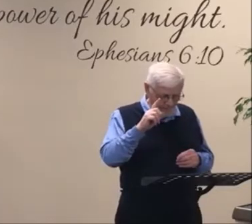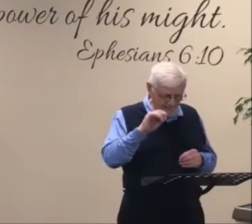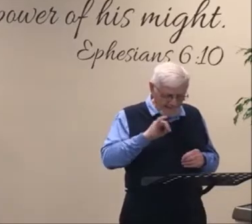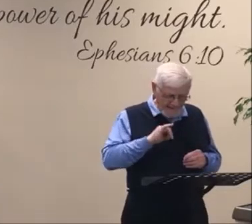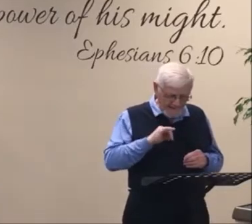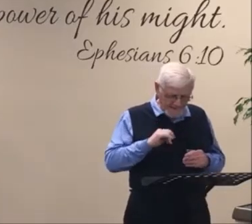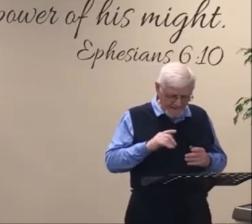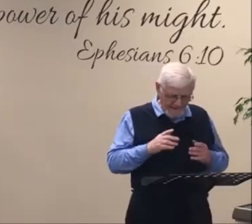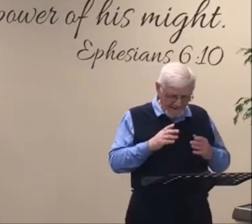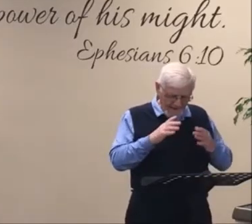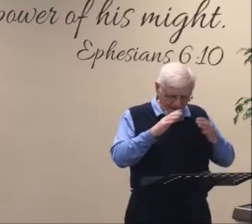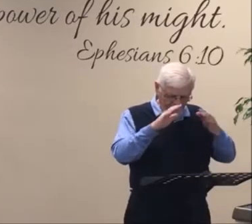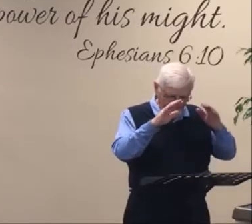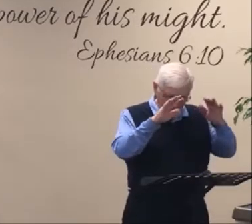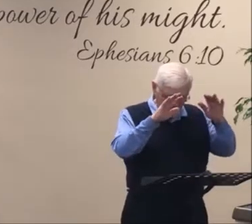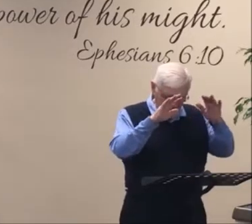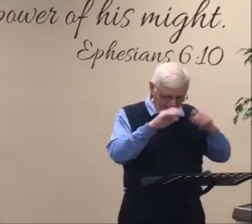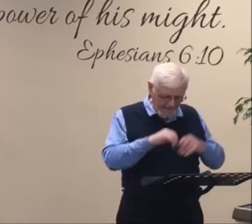upward I